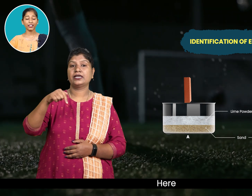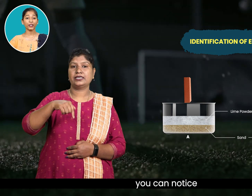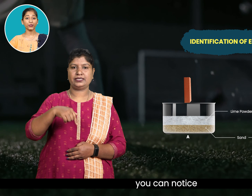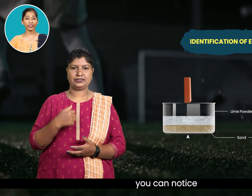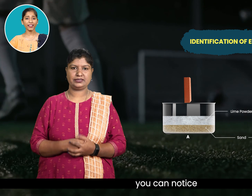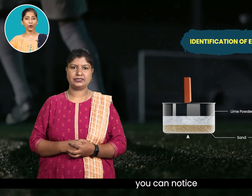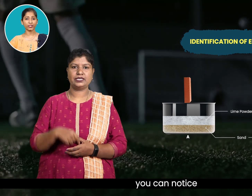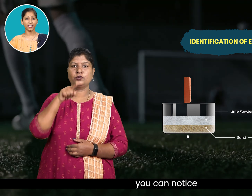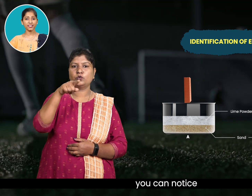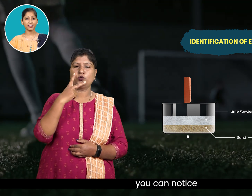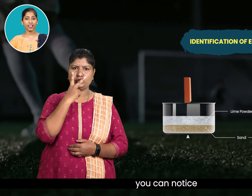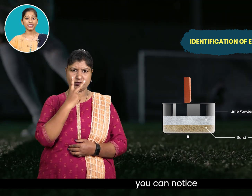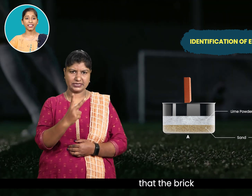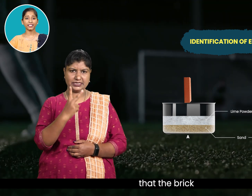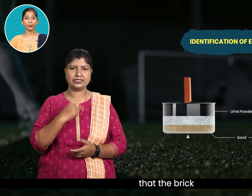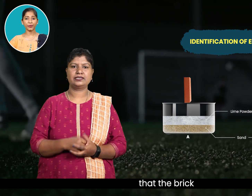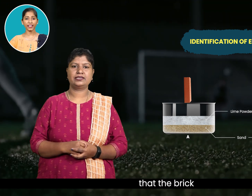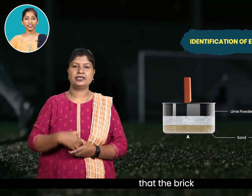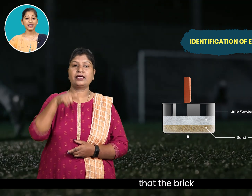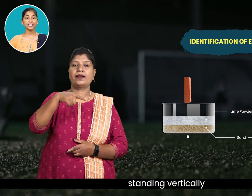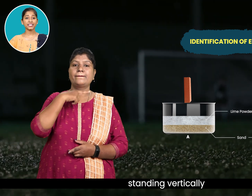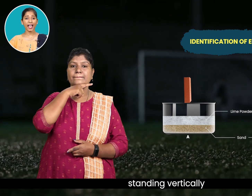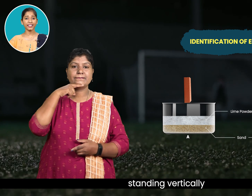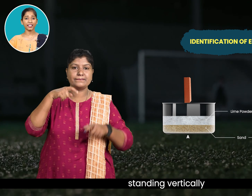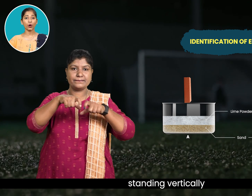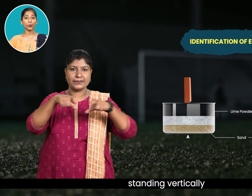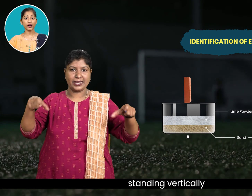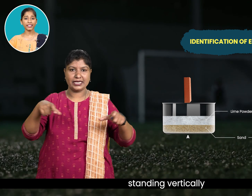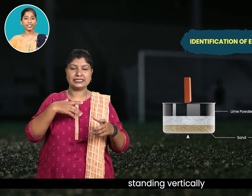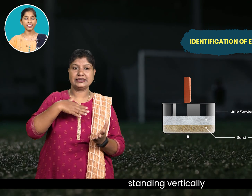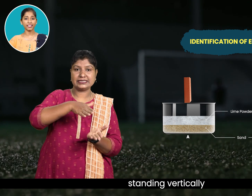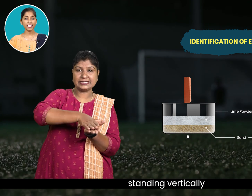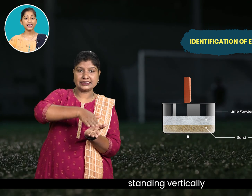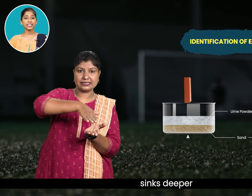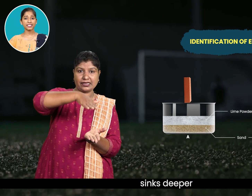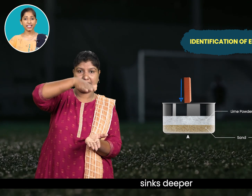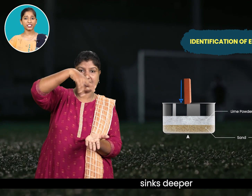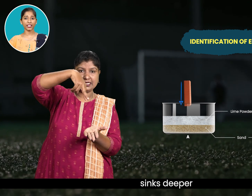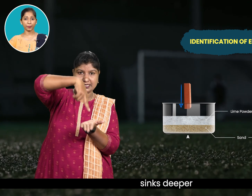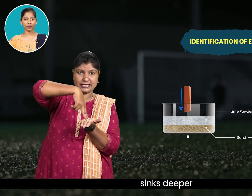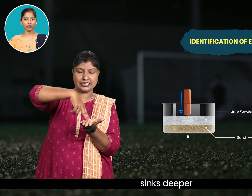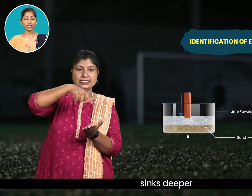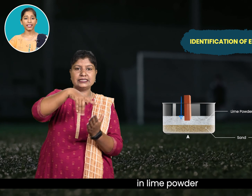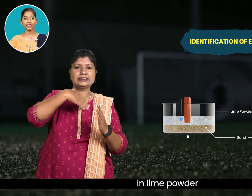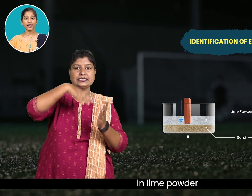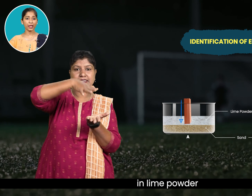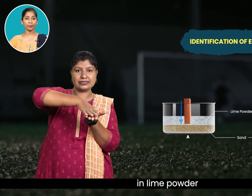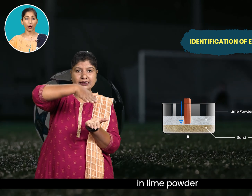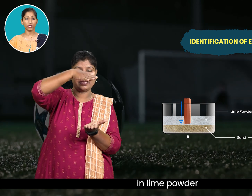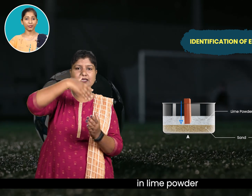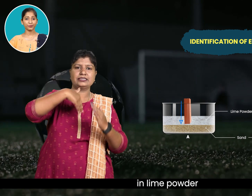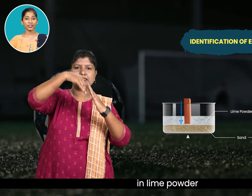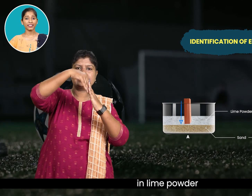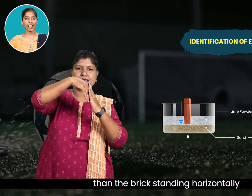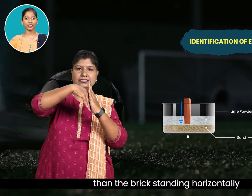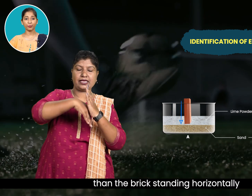Here, you can notice that the brick standing vertically sinks deeper in the lime